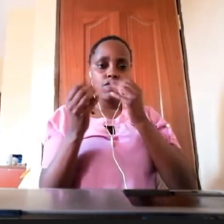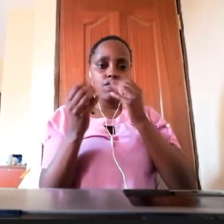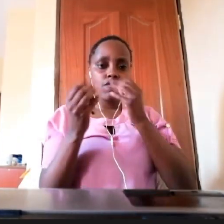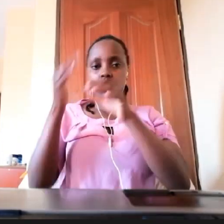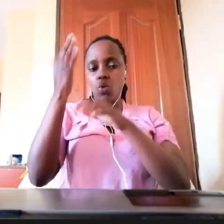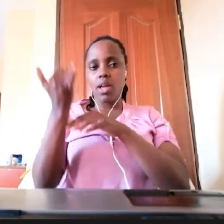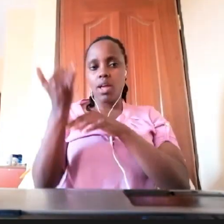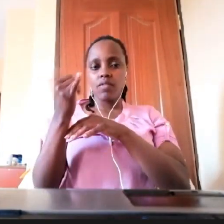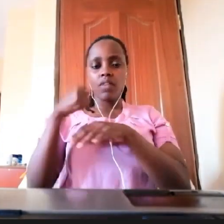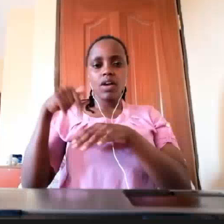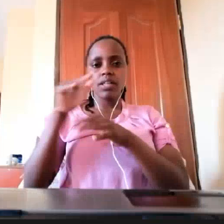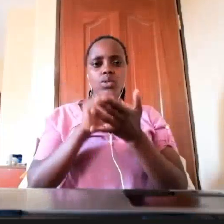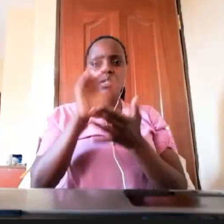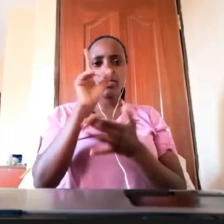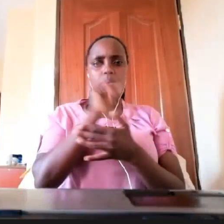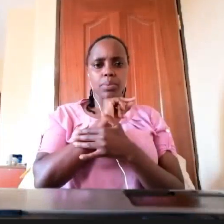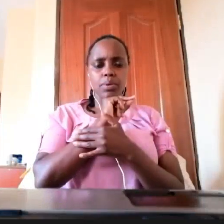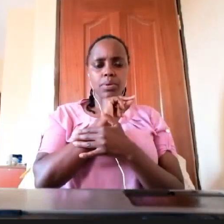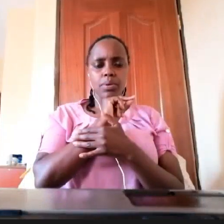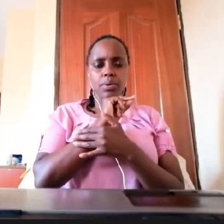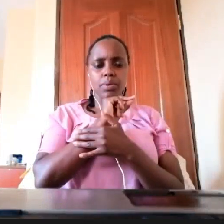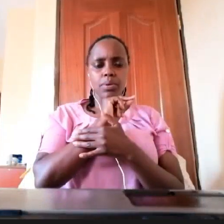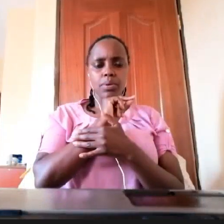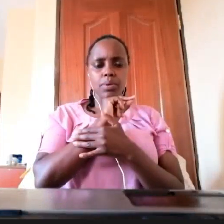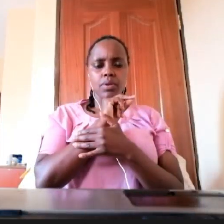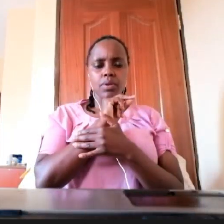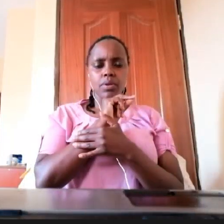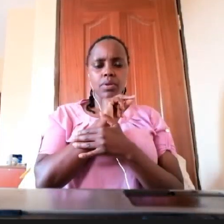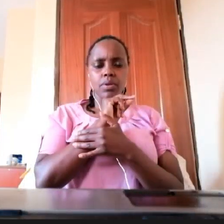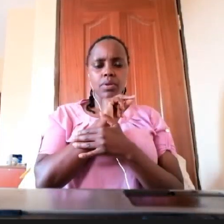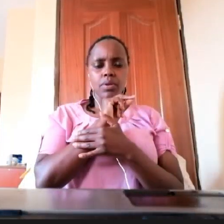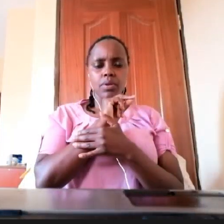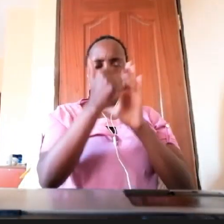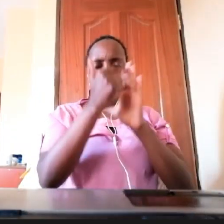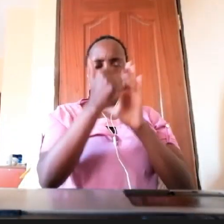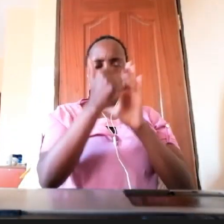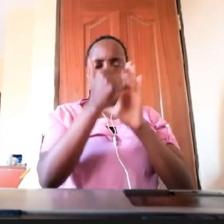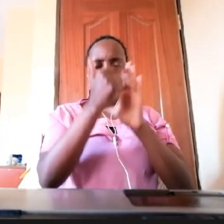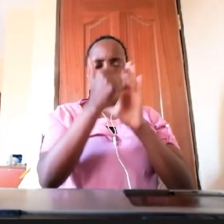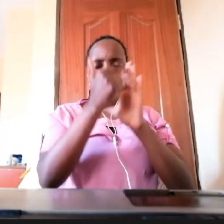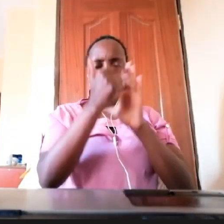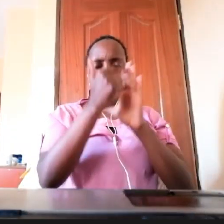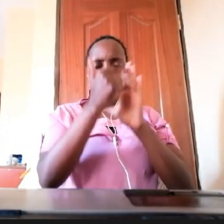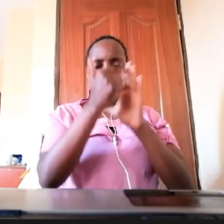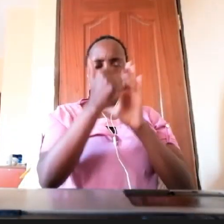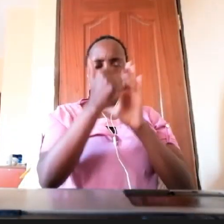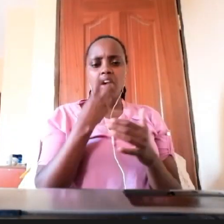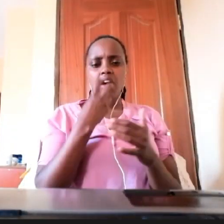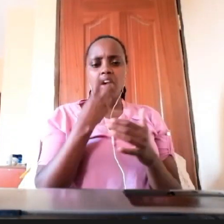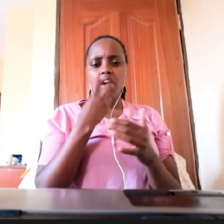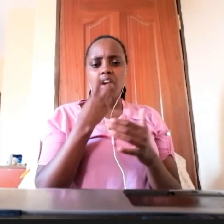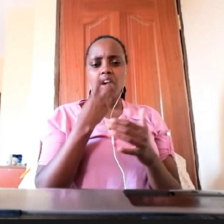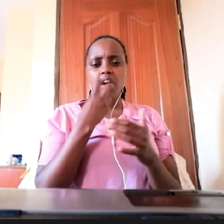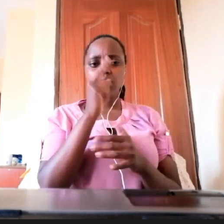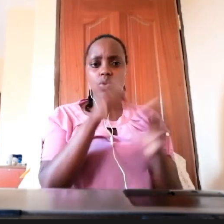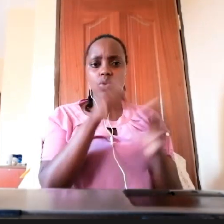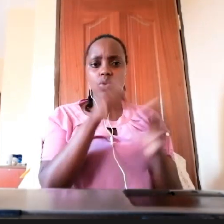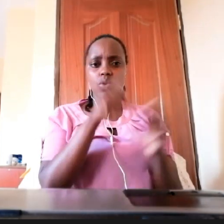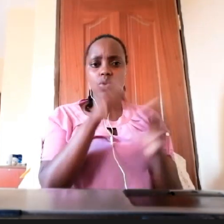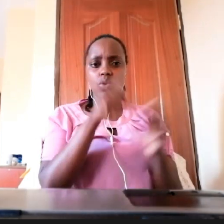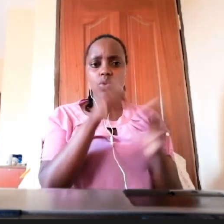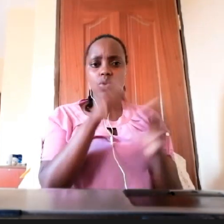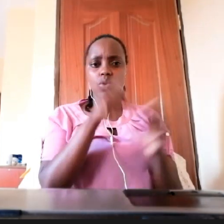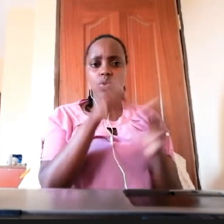parties, because we sent this new guidelines by a verbal note to tell them that when they draft